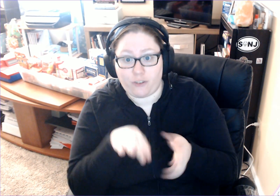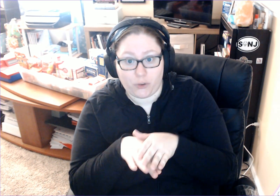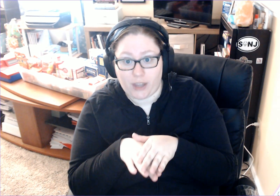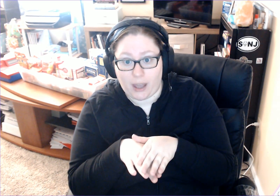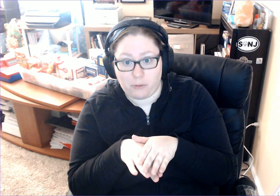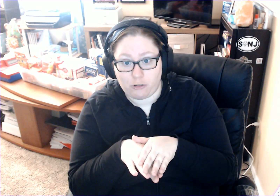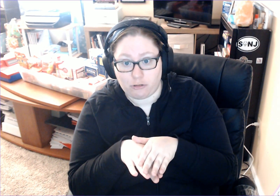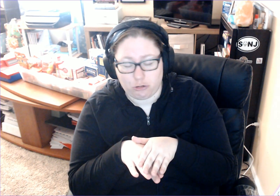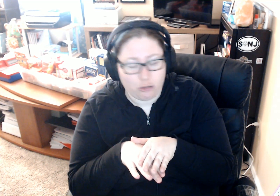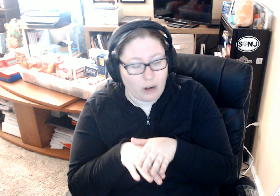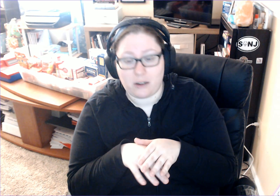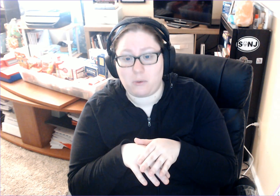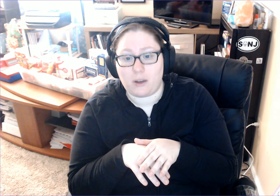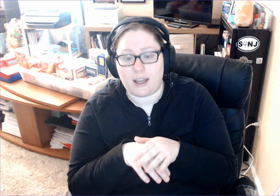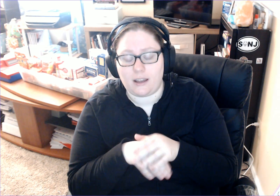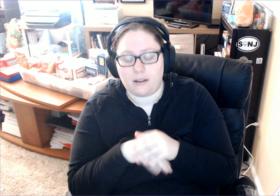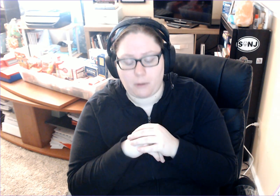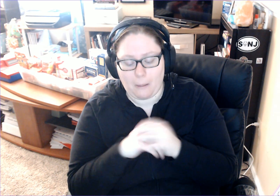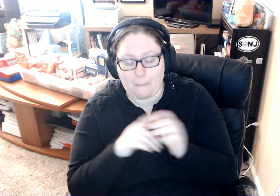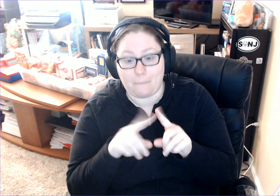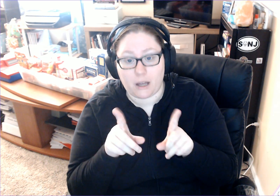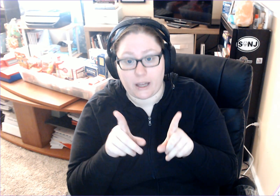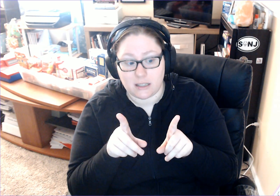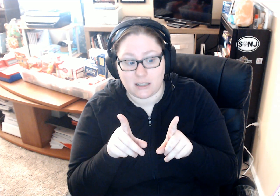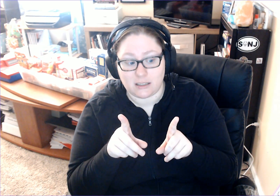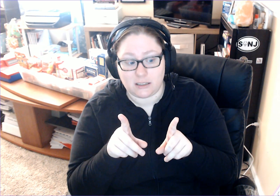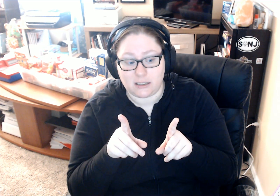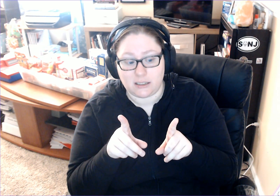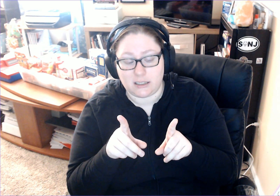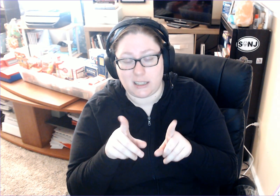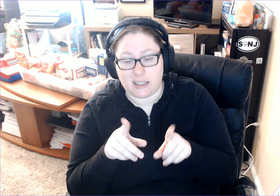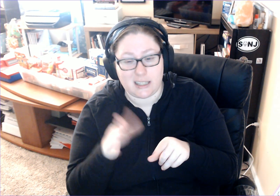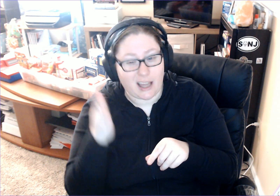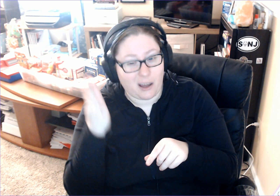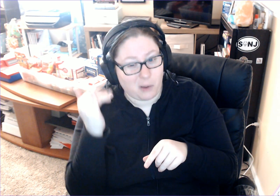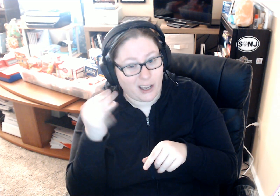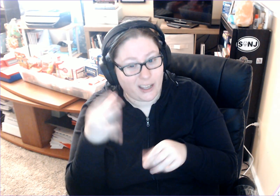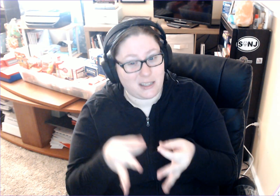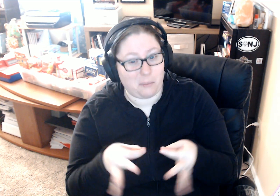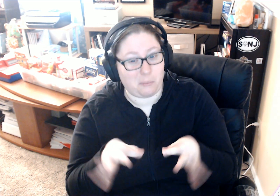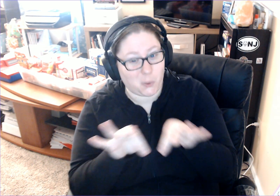them right away, but is that why it's important?